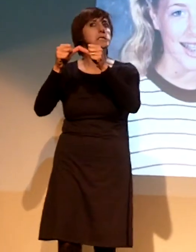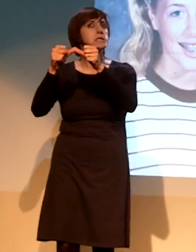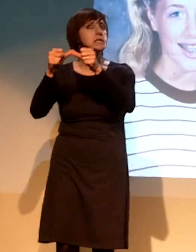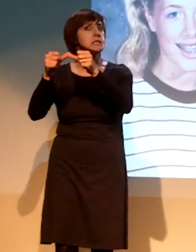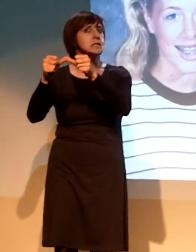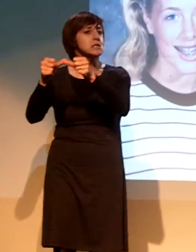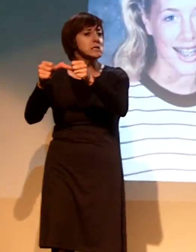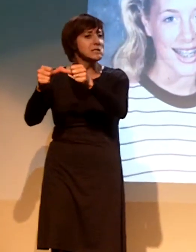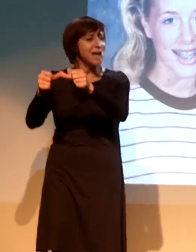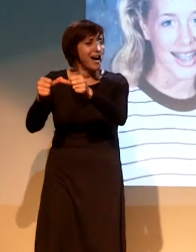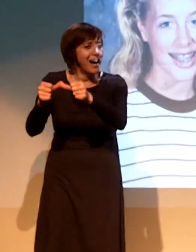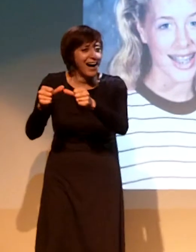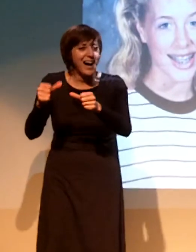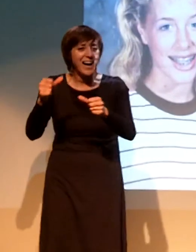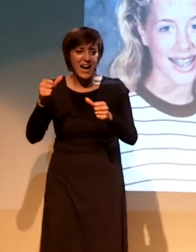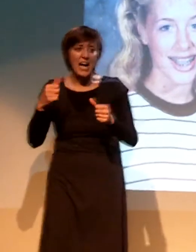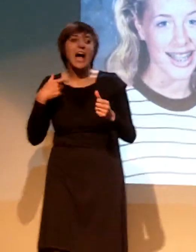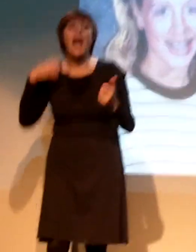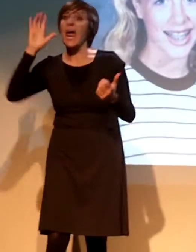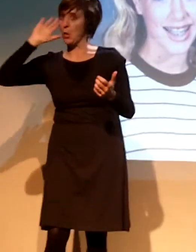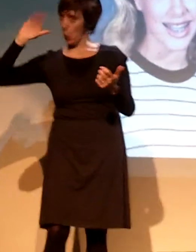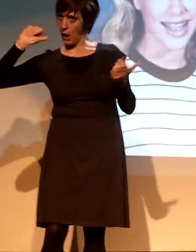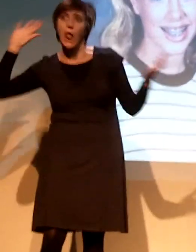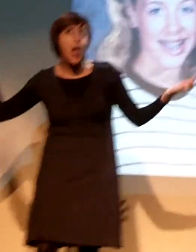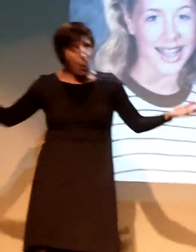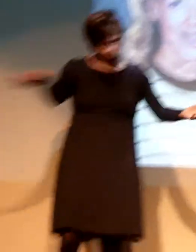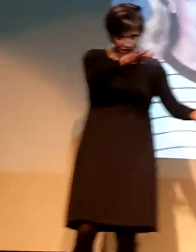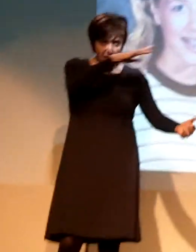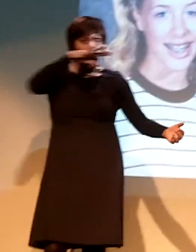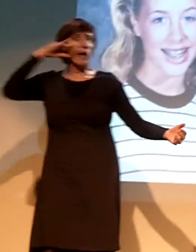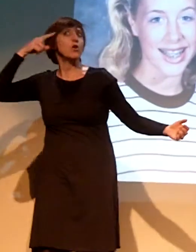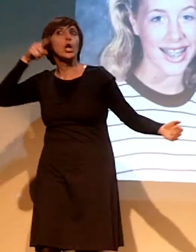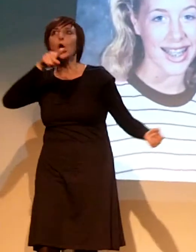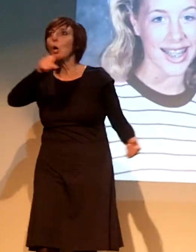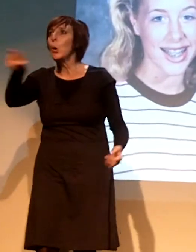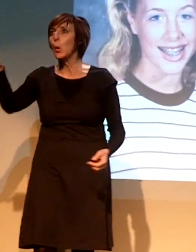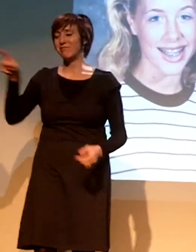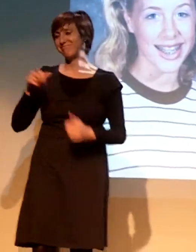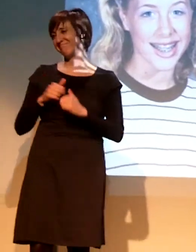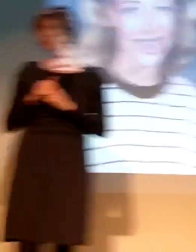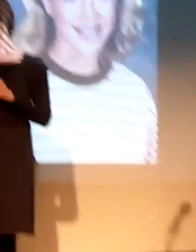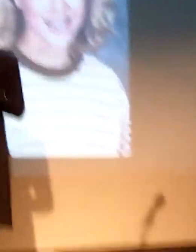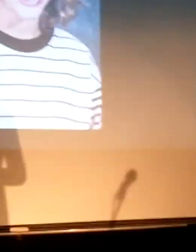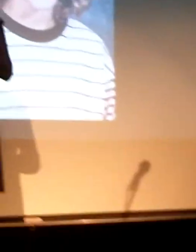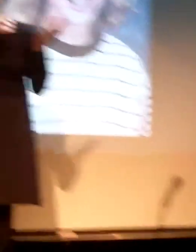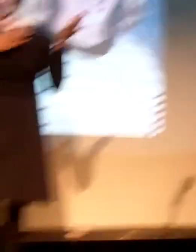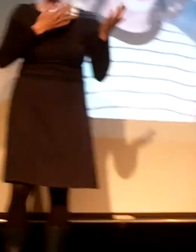Candle Box also went to my high school. So.